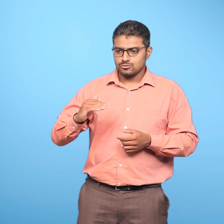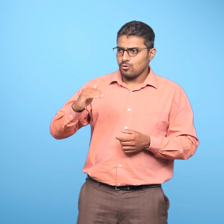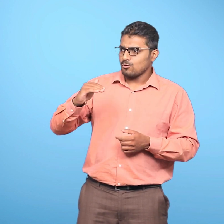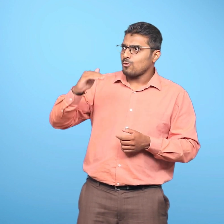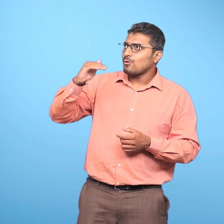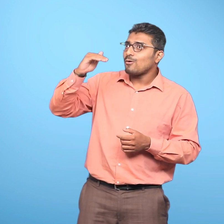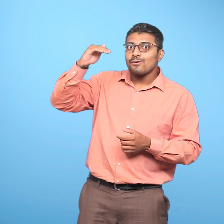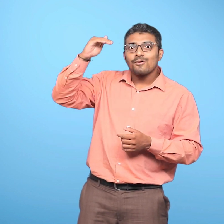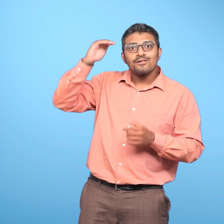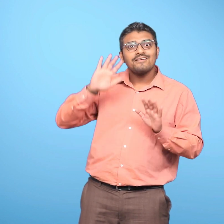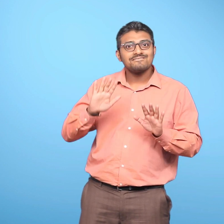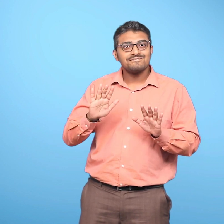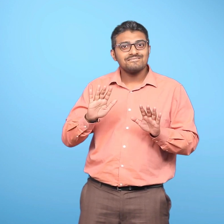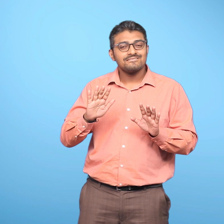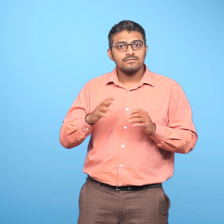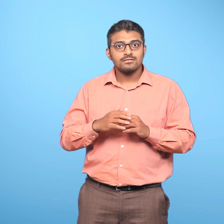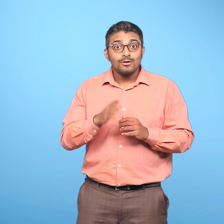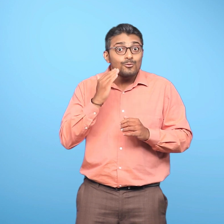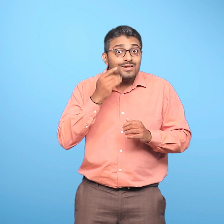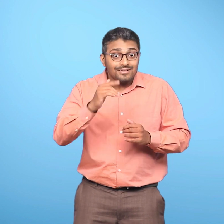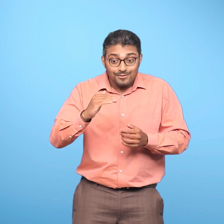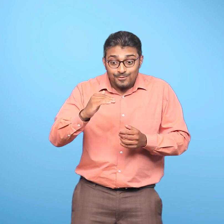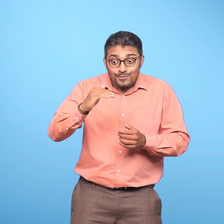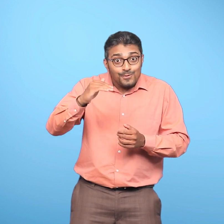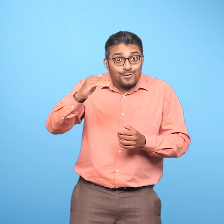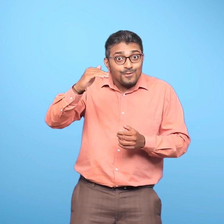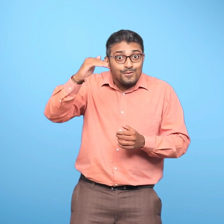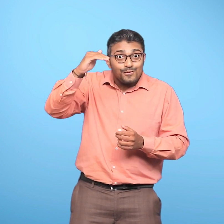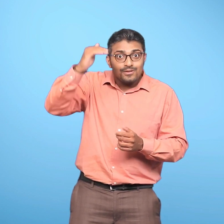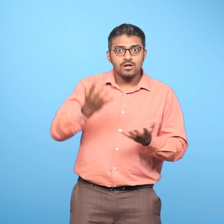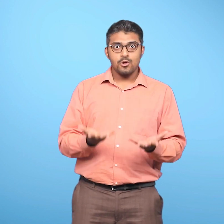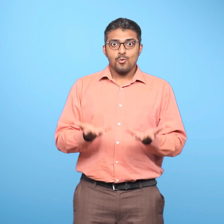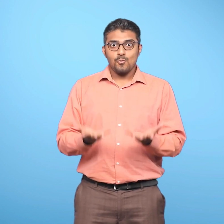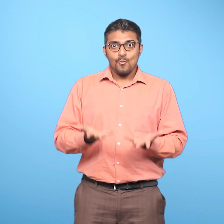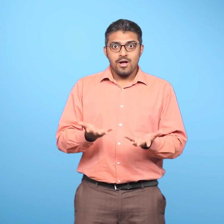You grow taller and your weight increases as you grow.